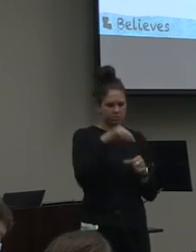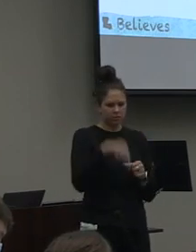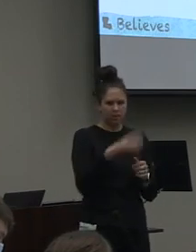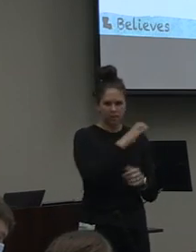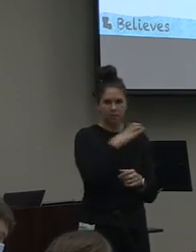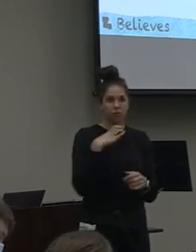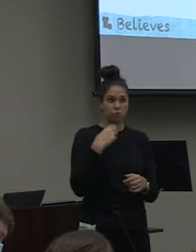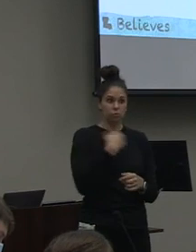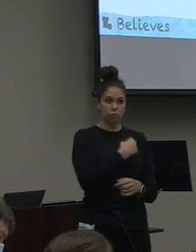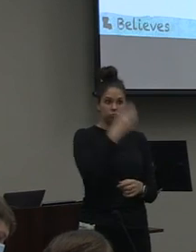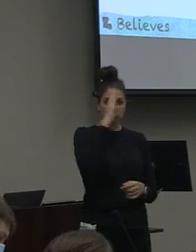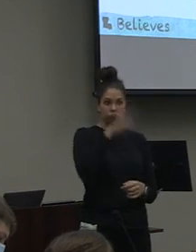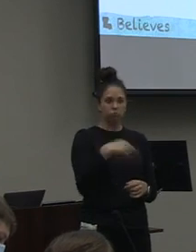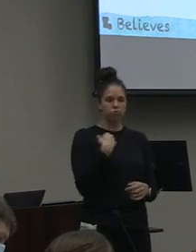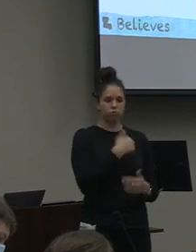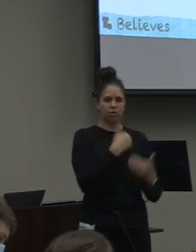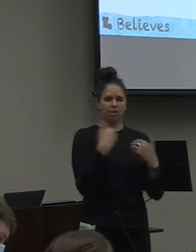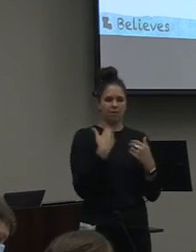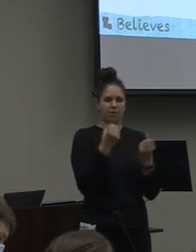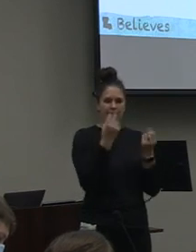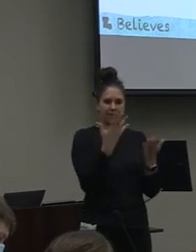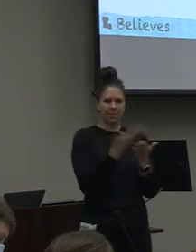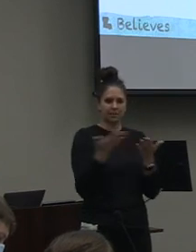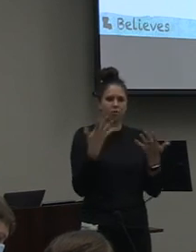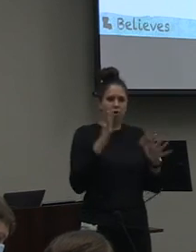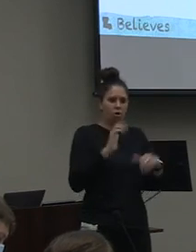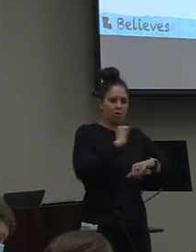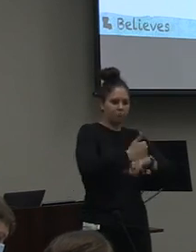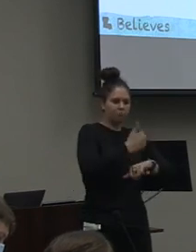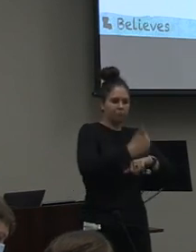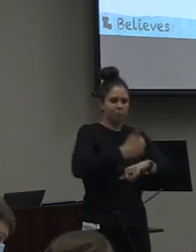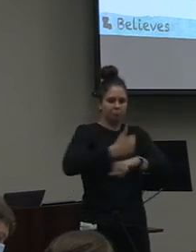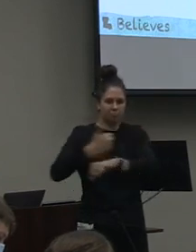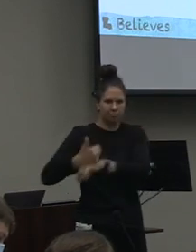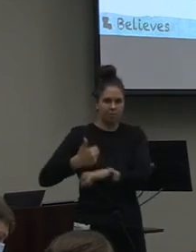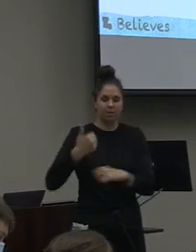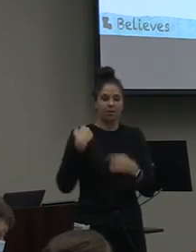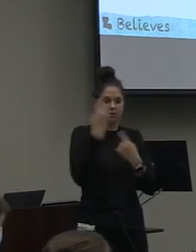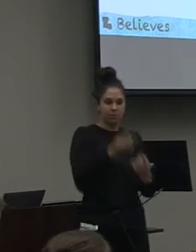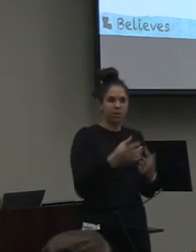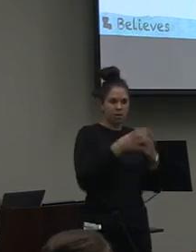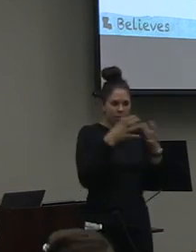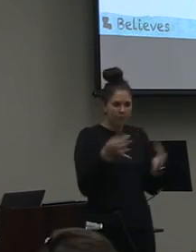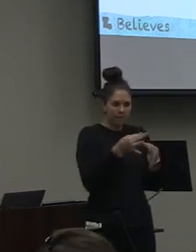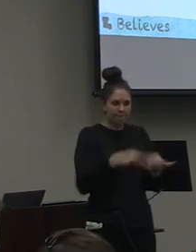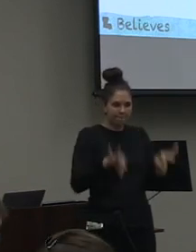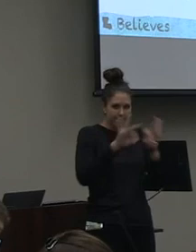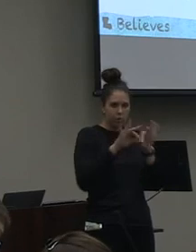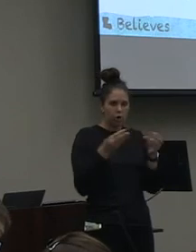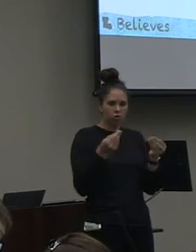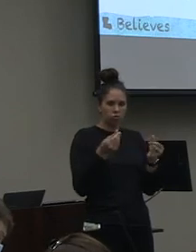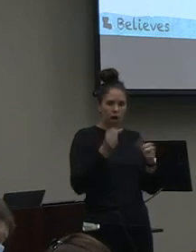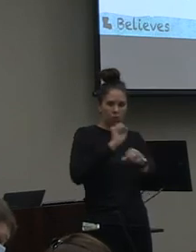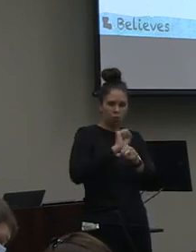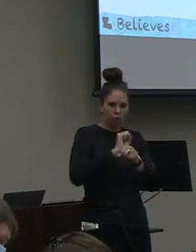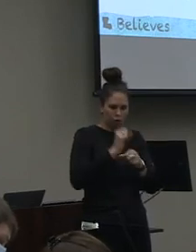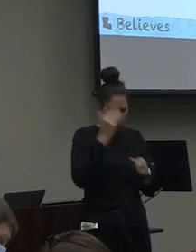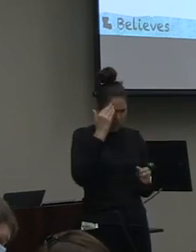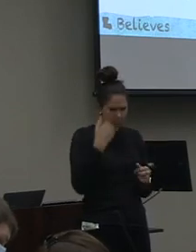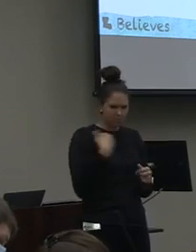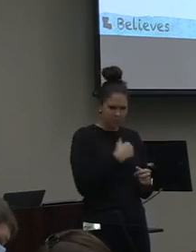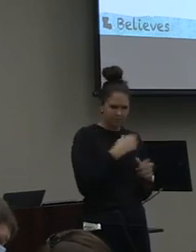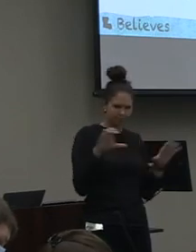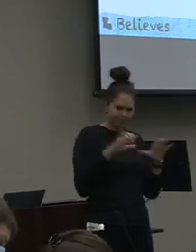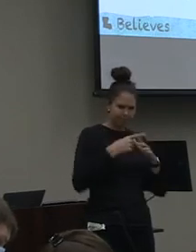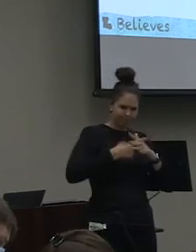We know that we have a lot of things in place. There has been some important groundwork laid, but we know there is much work